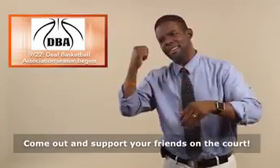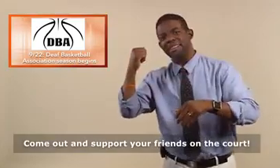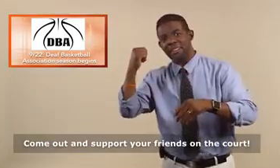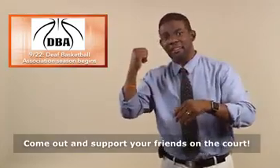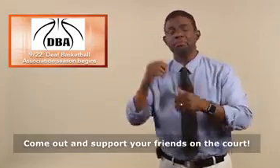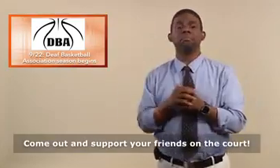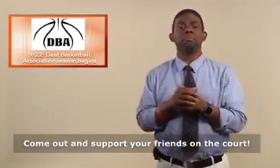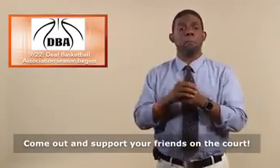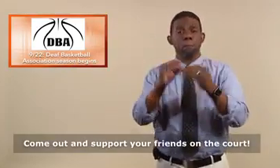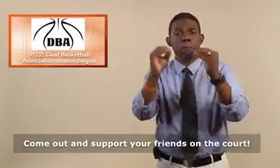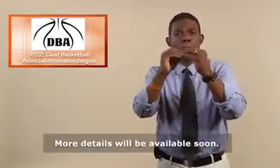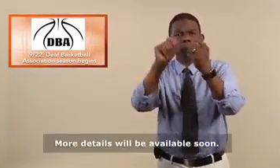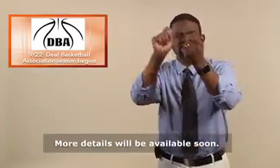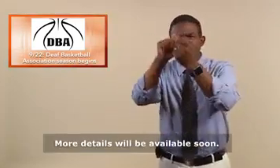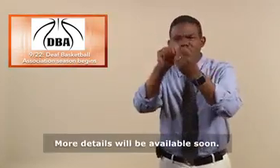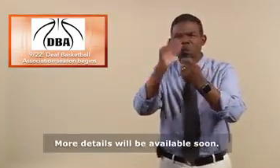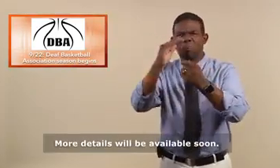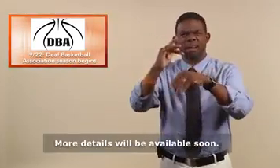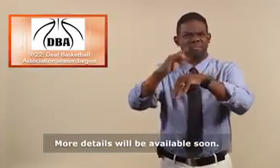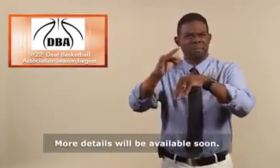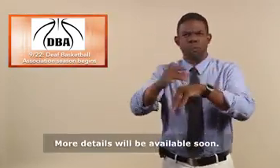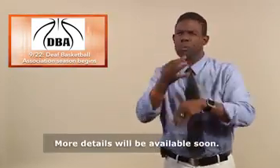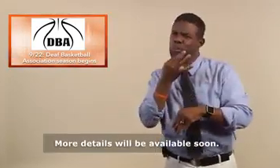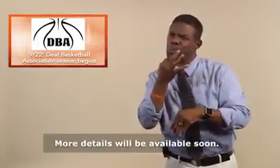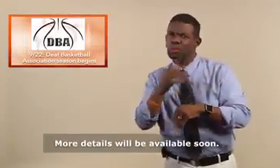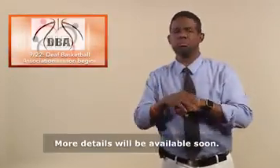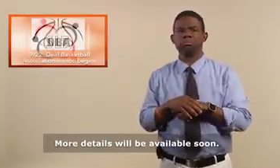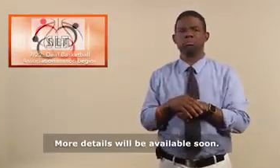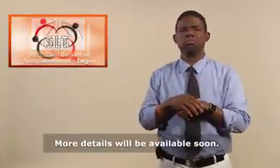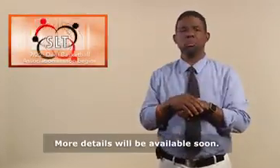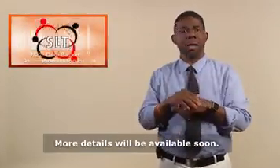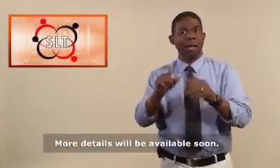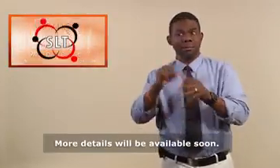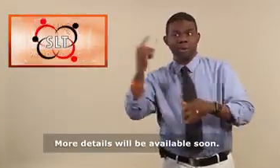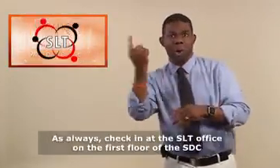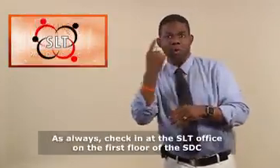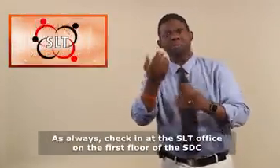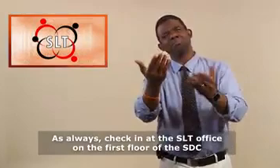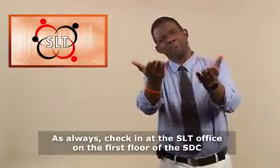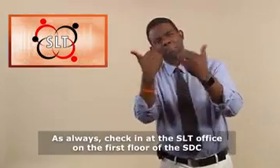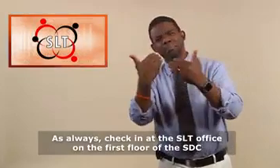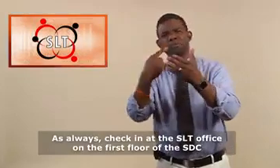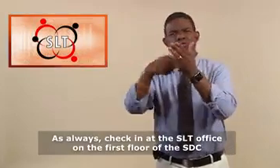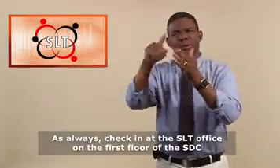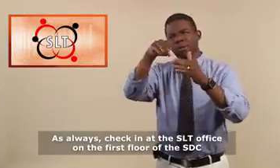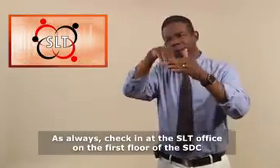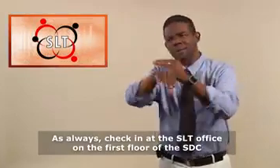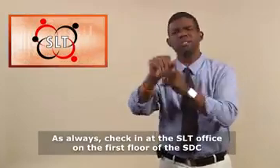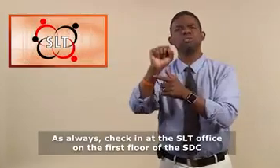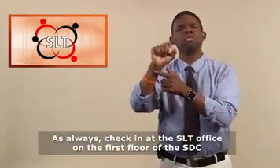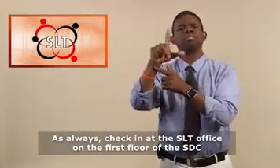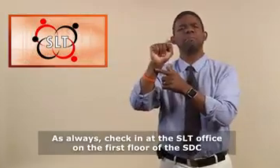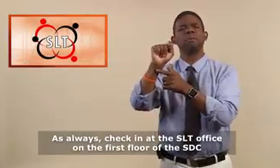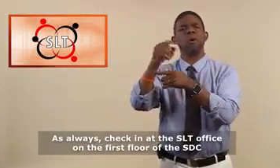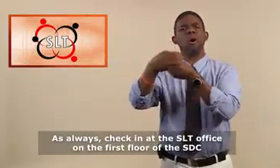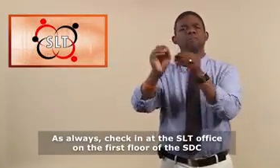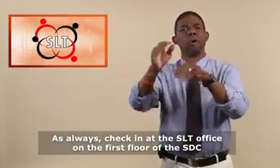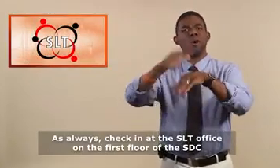court. More details will be available soon. As always, check in at the SLT office on the